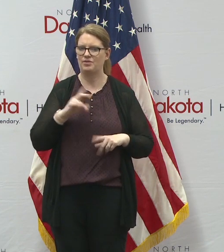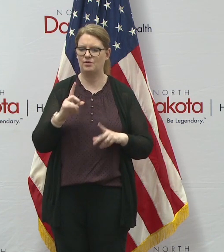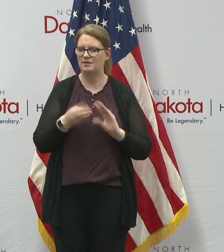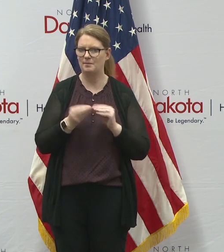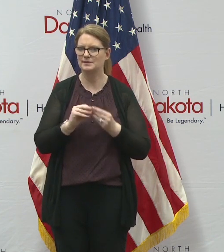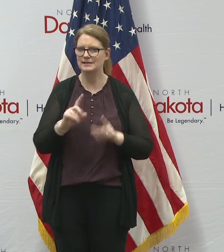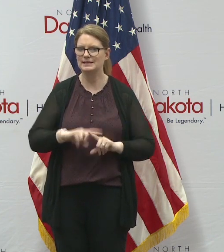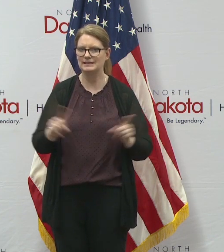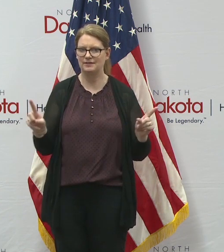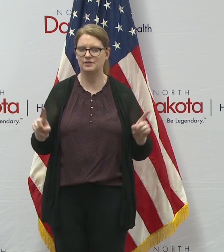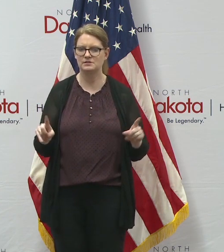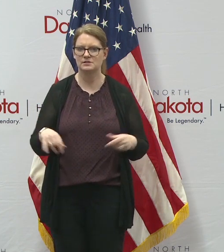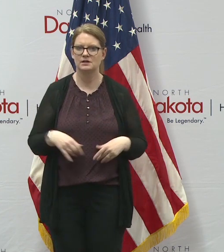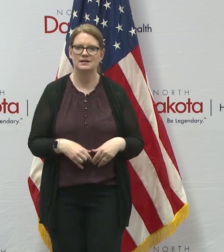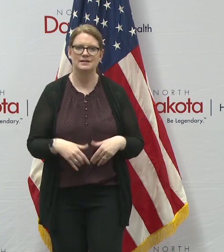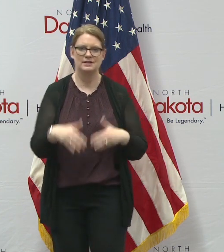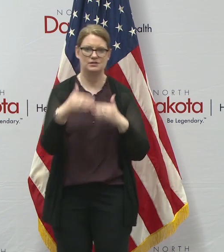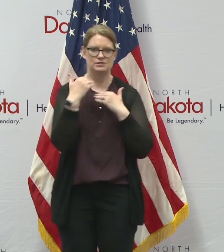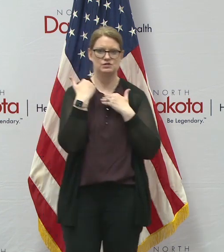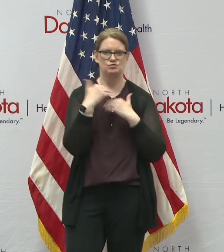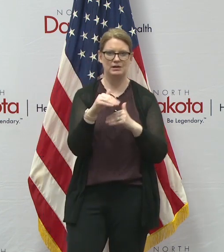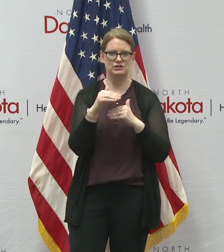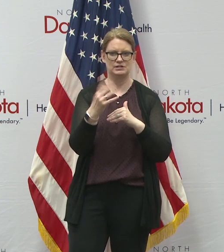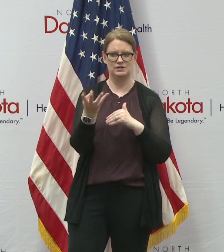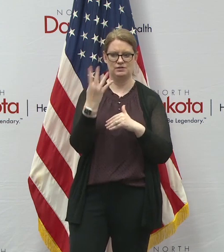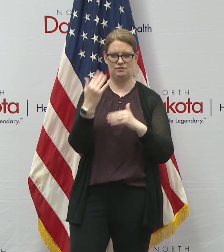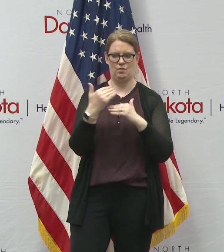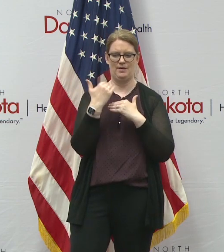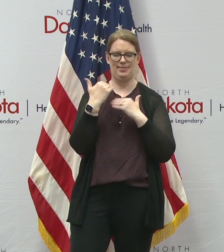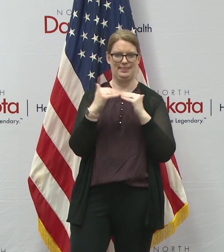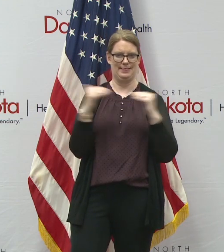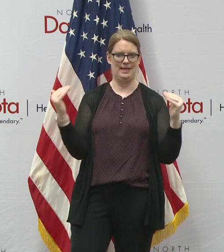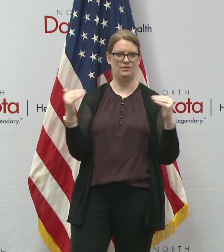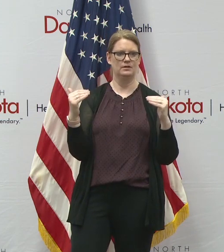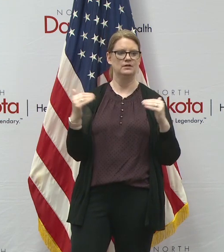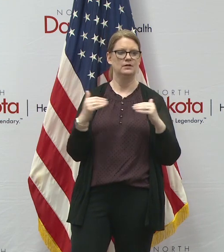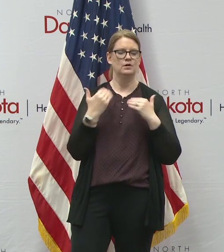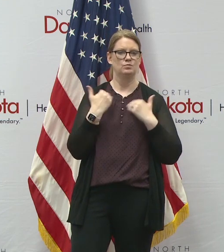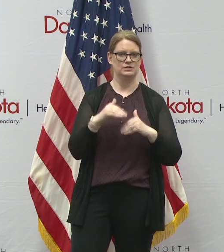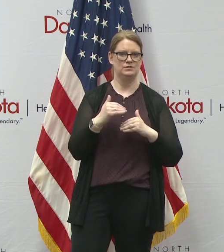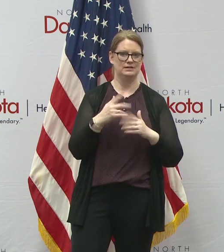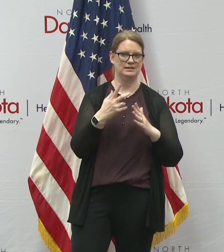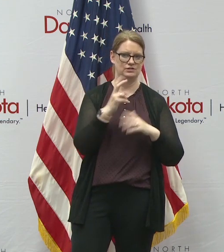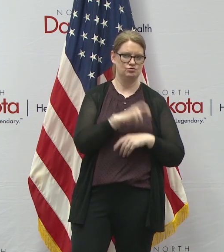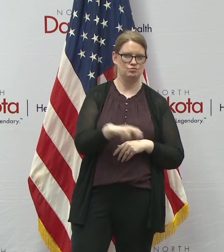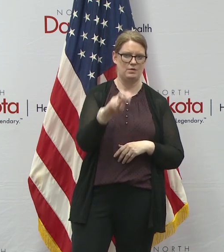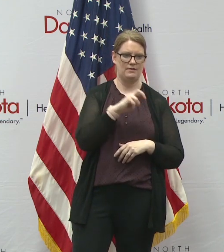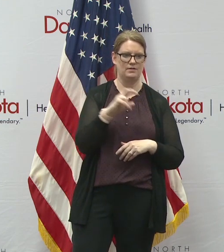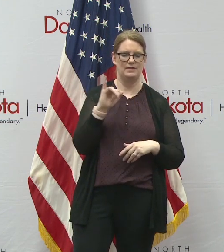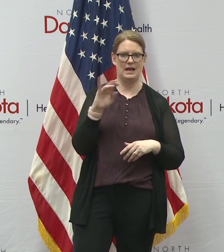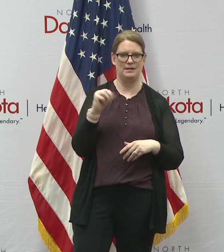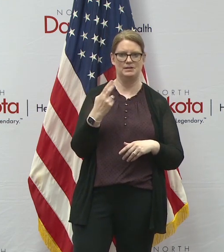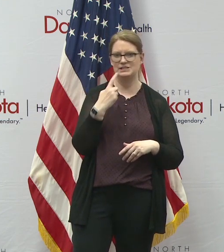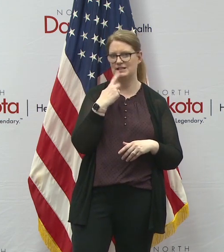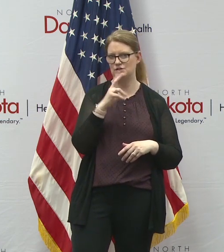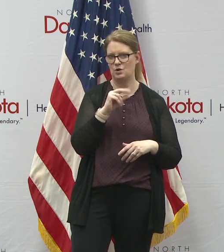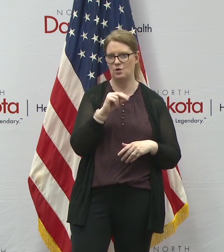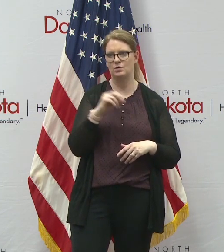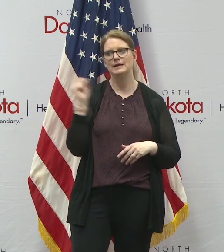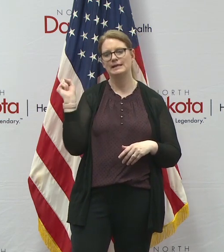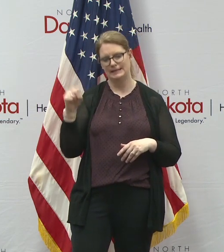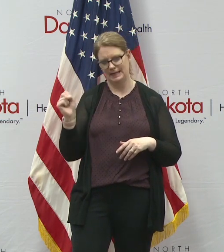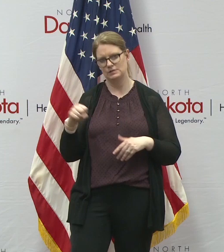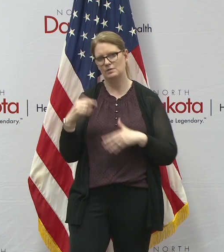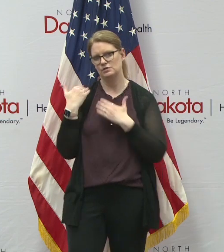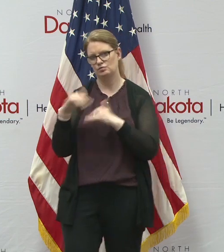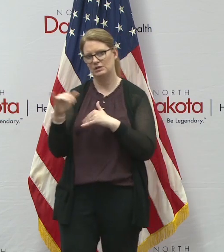restrictions, there's 4 level of restrictions that have fit their model. Have we restricted travel? The IMH model says, no, we haven't, when in fact, yes,